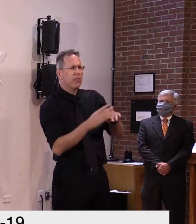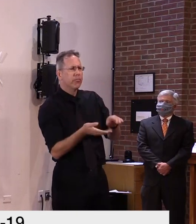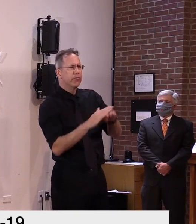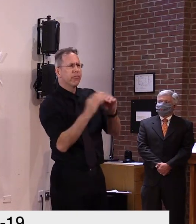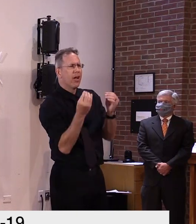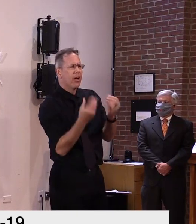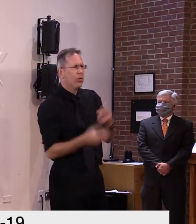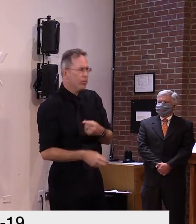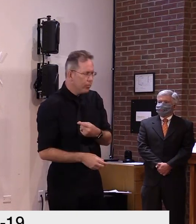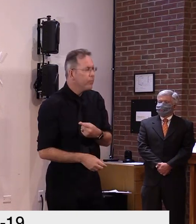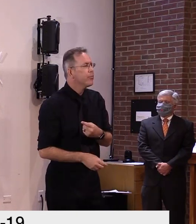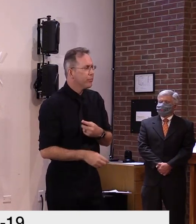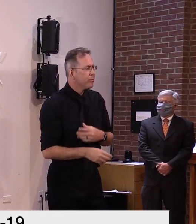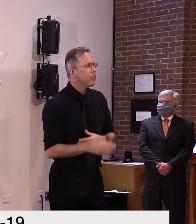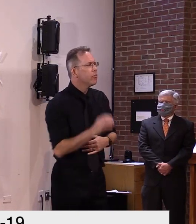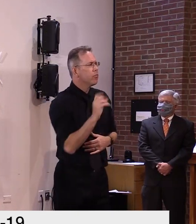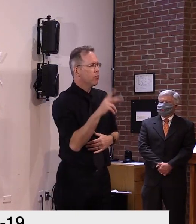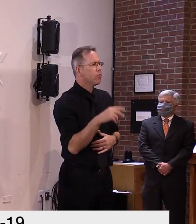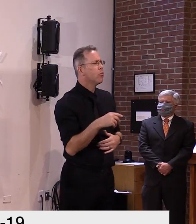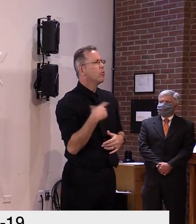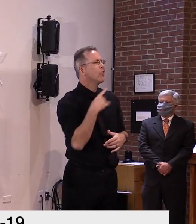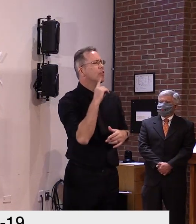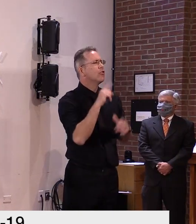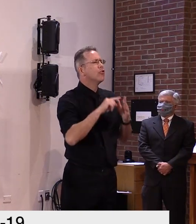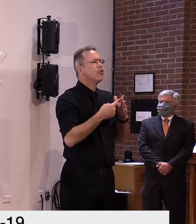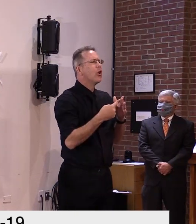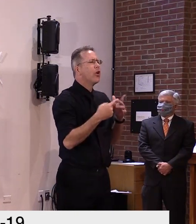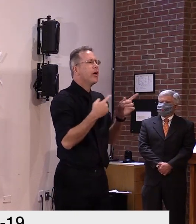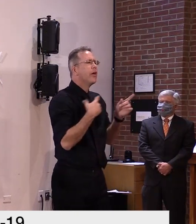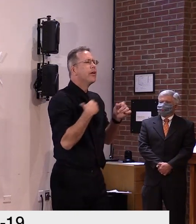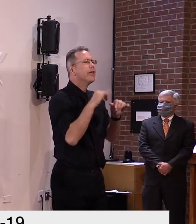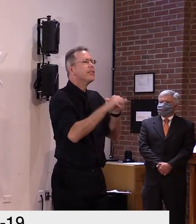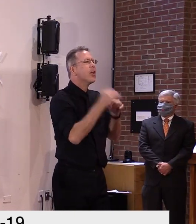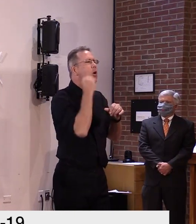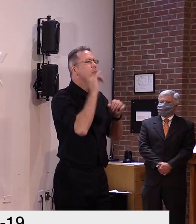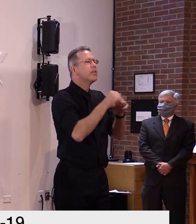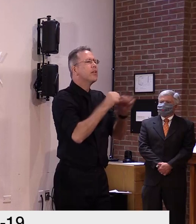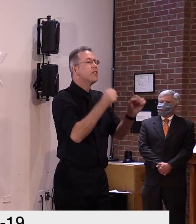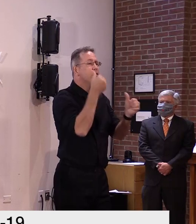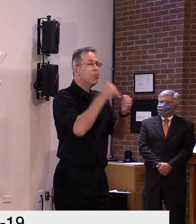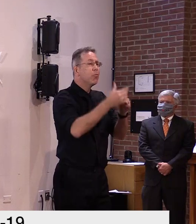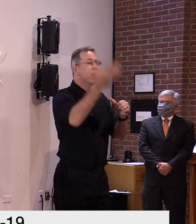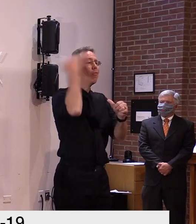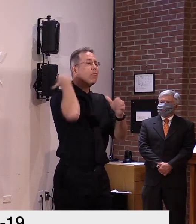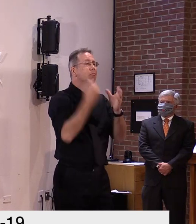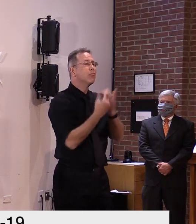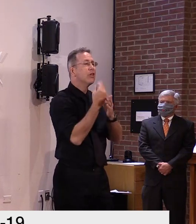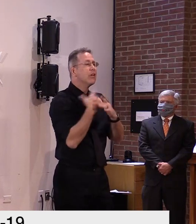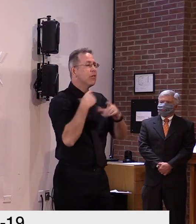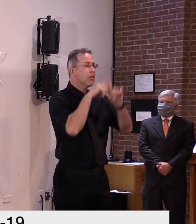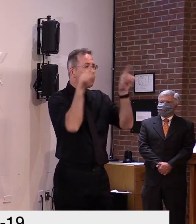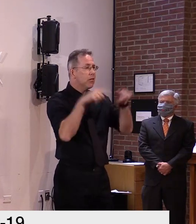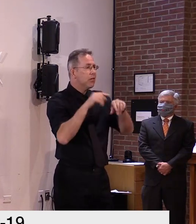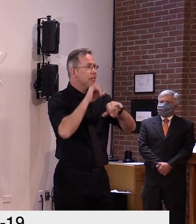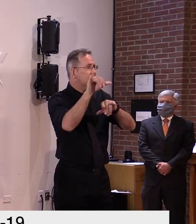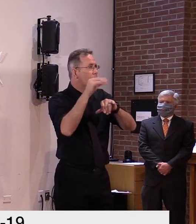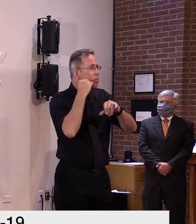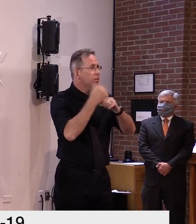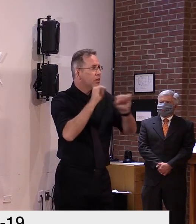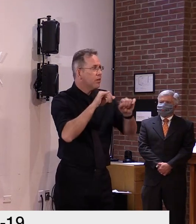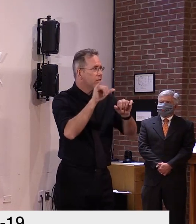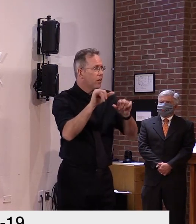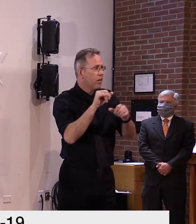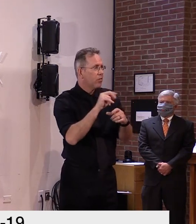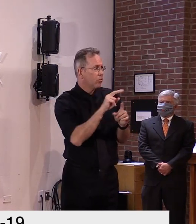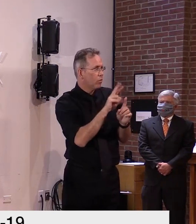lasted a month. So it went through April. So we certainly didn't see a